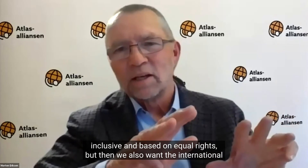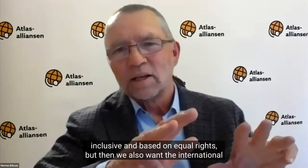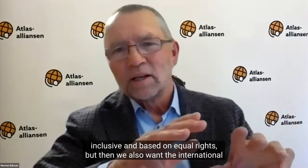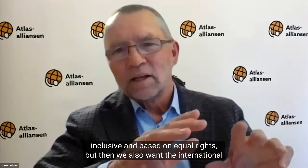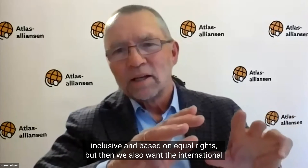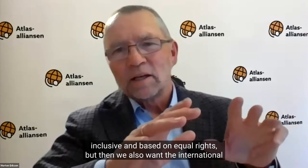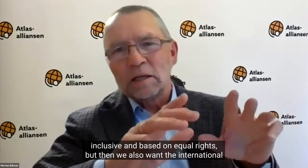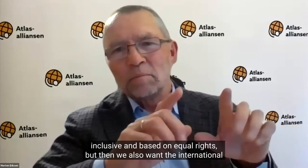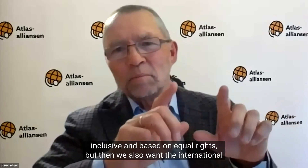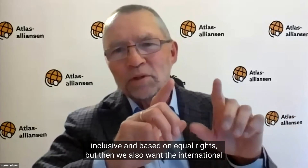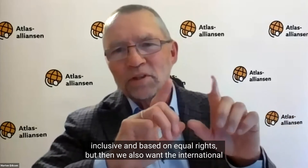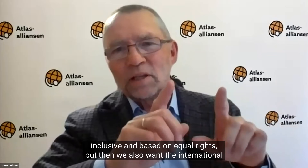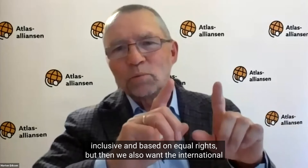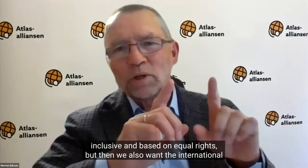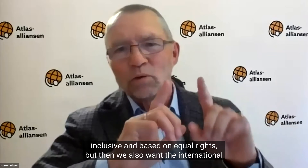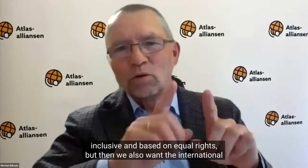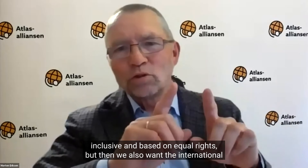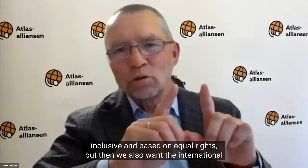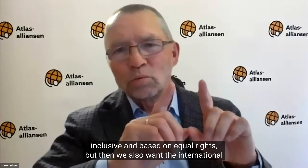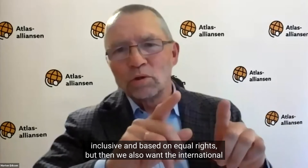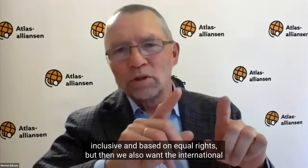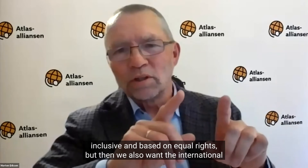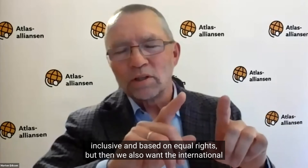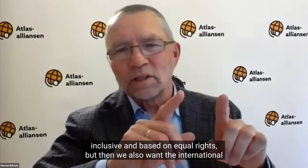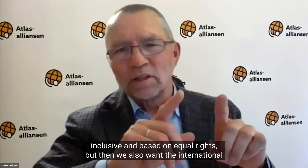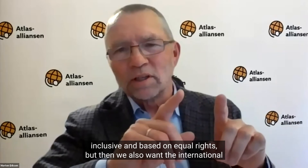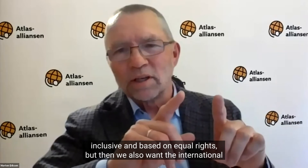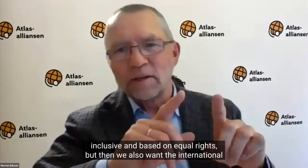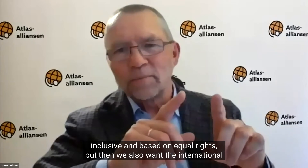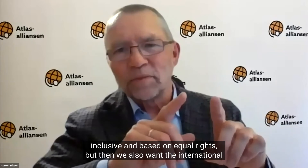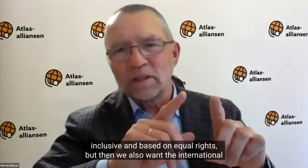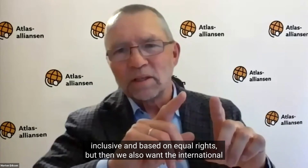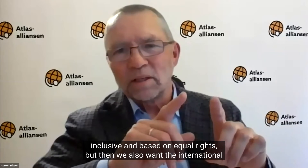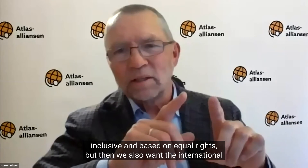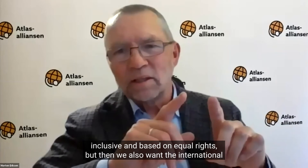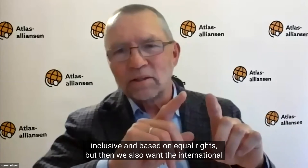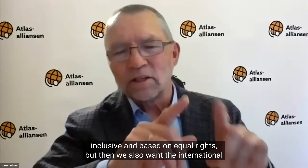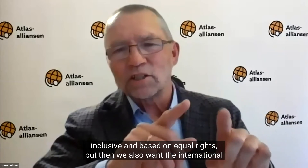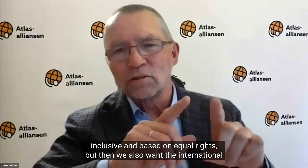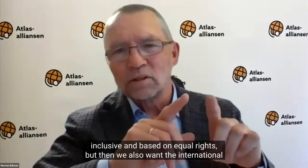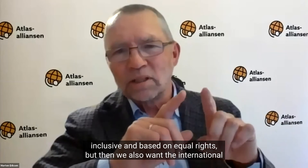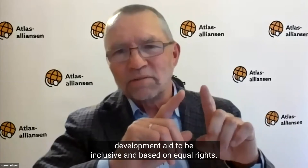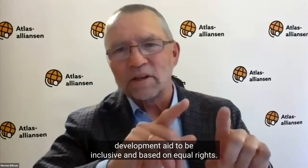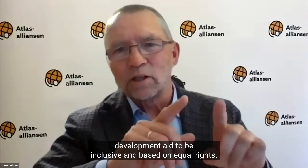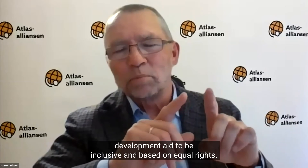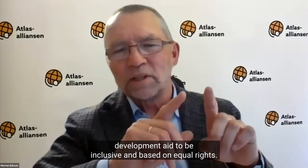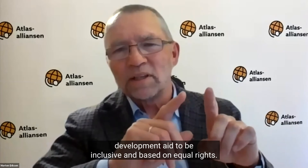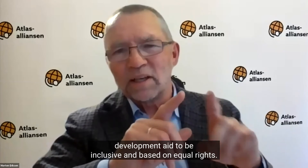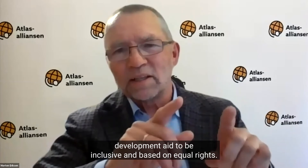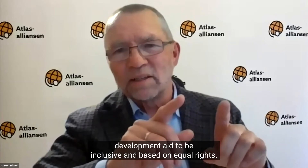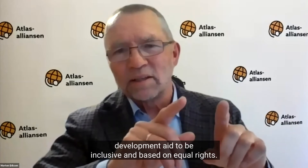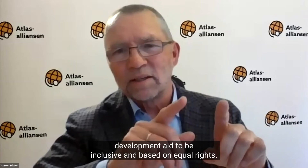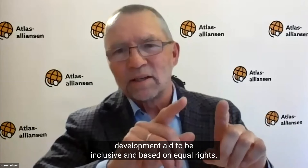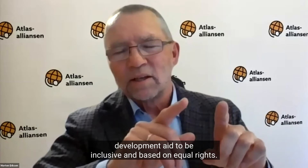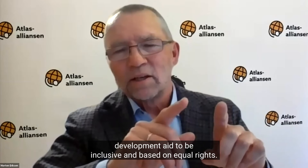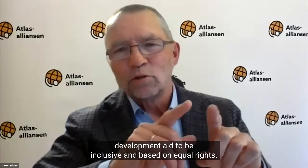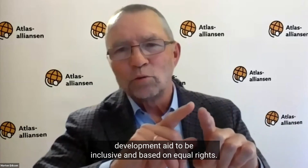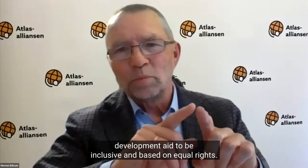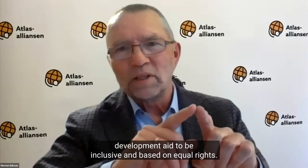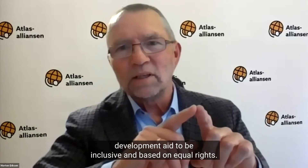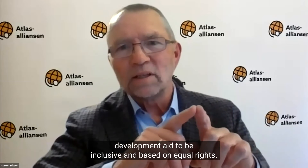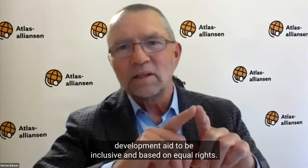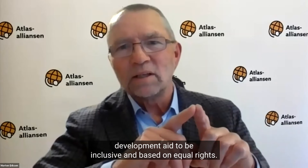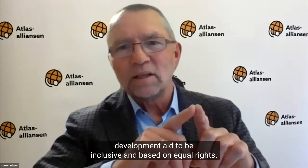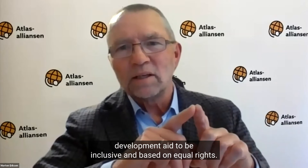rights. But then we also want the international development aid